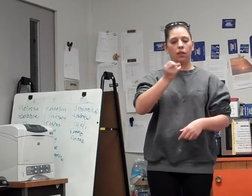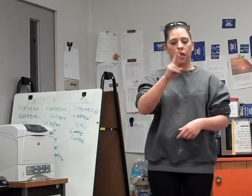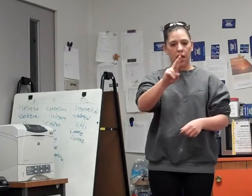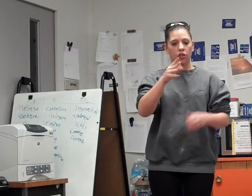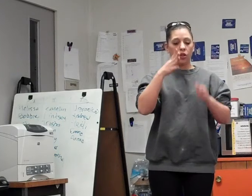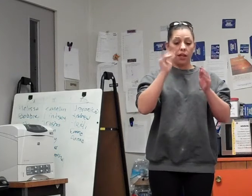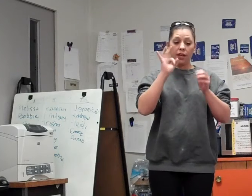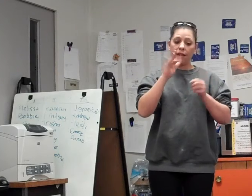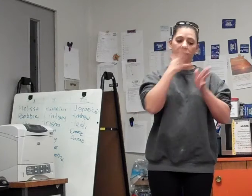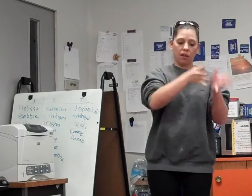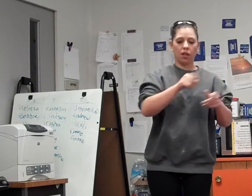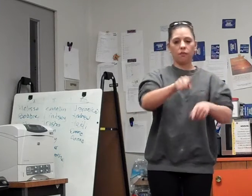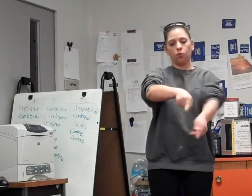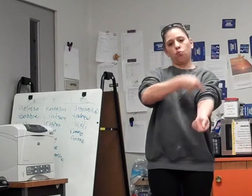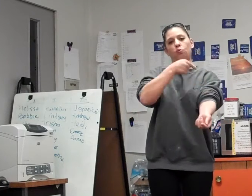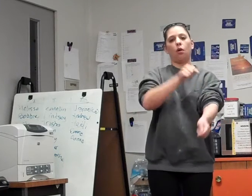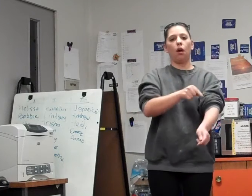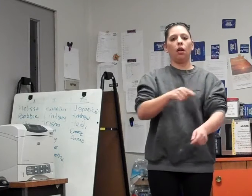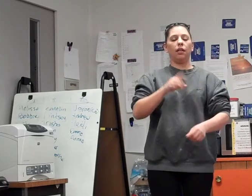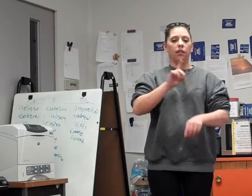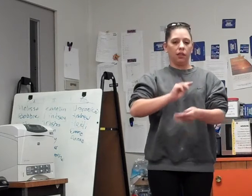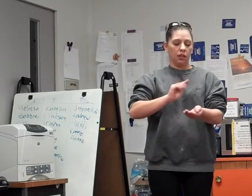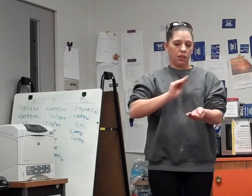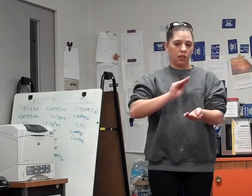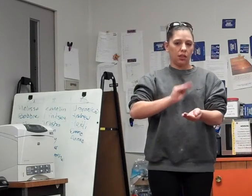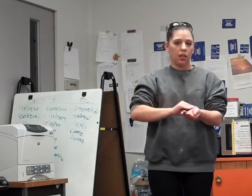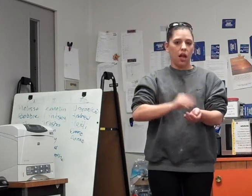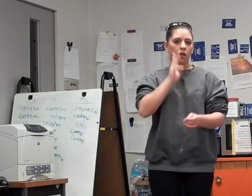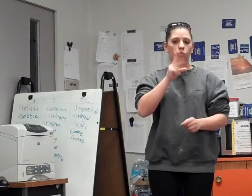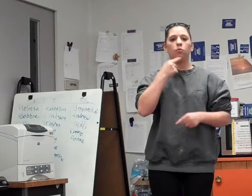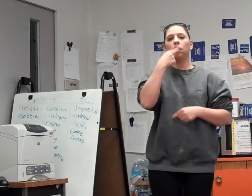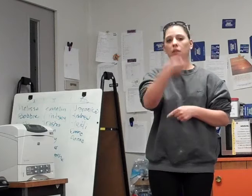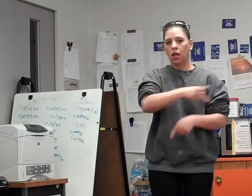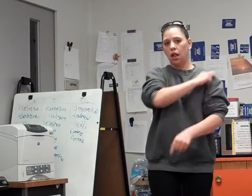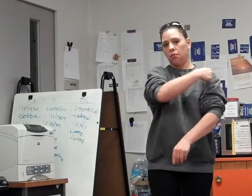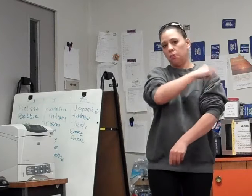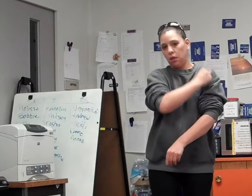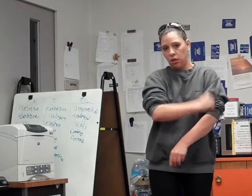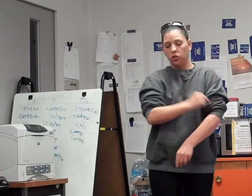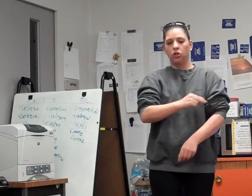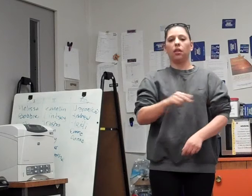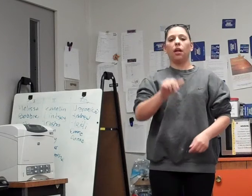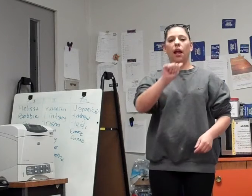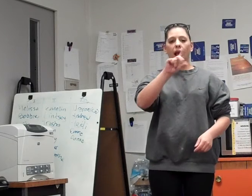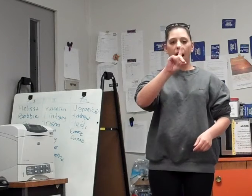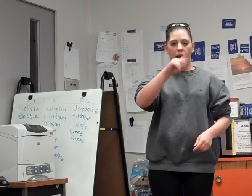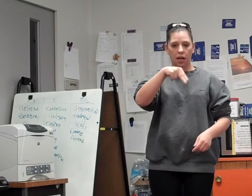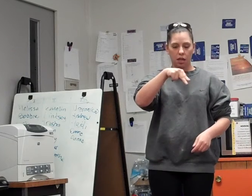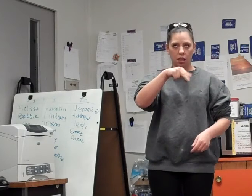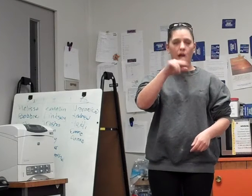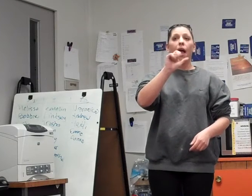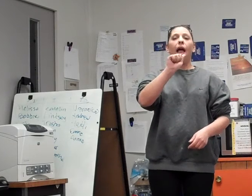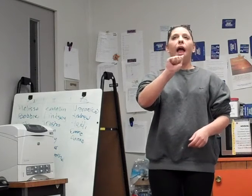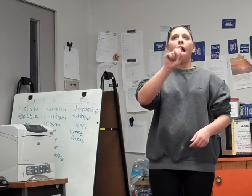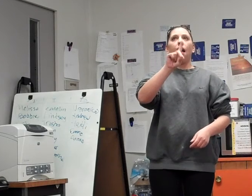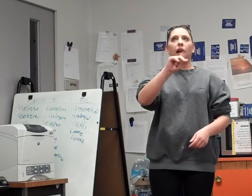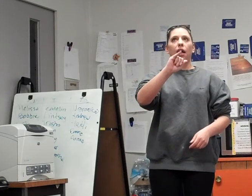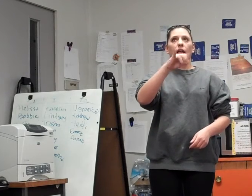long. The doctors tell the patients that adenoma polyp can go from being a polyp to